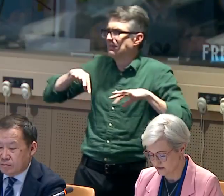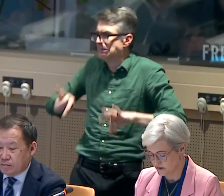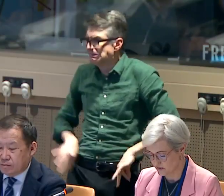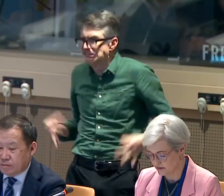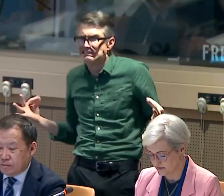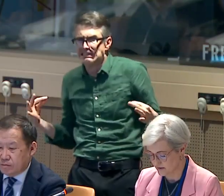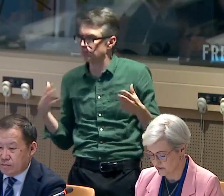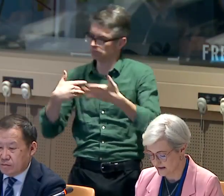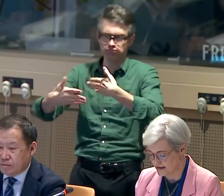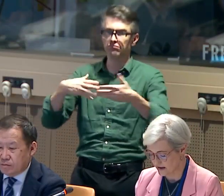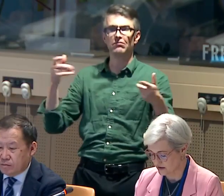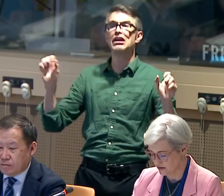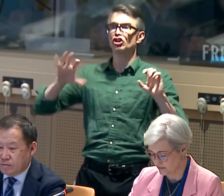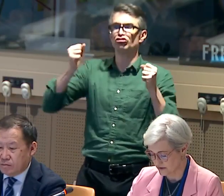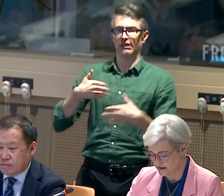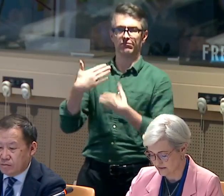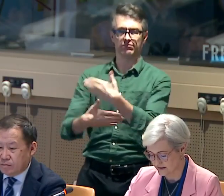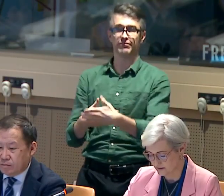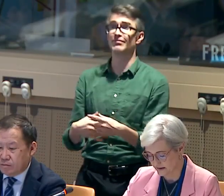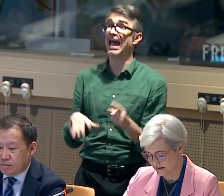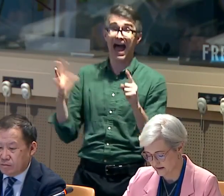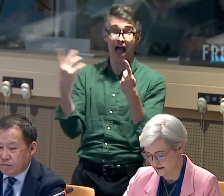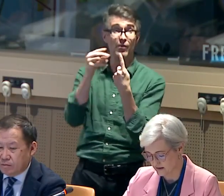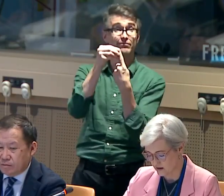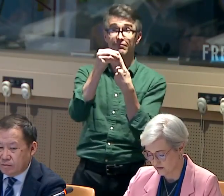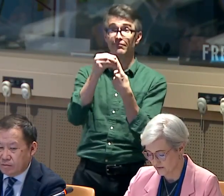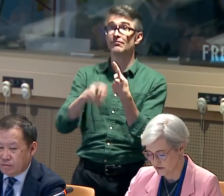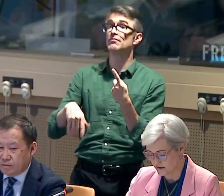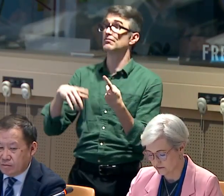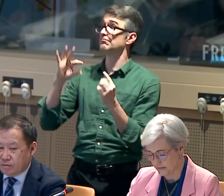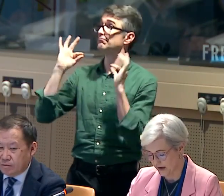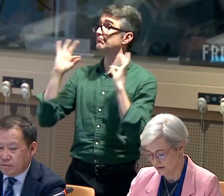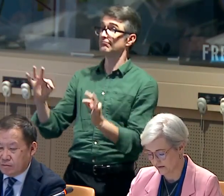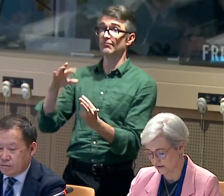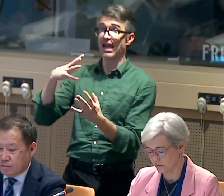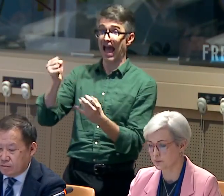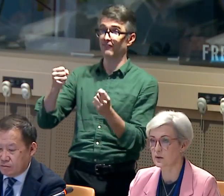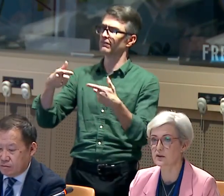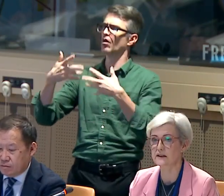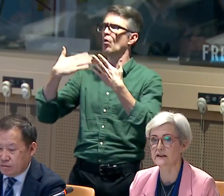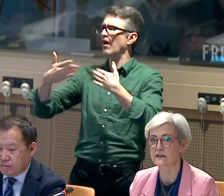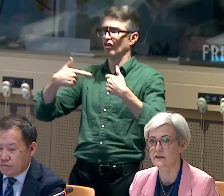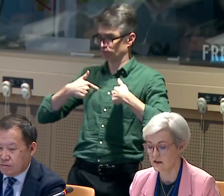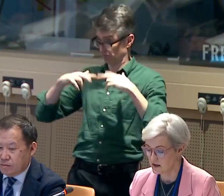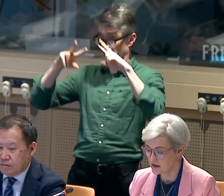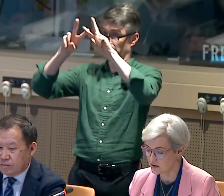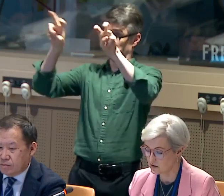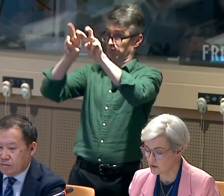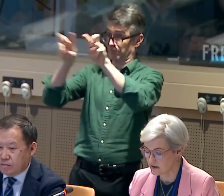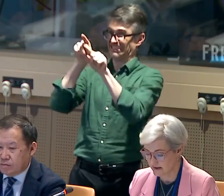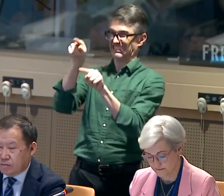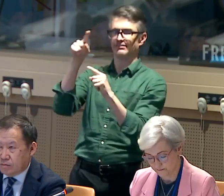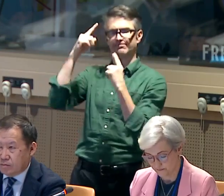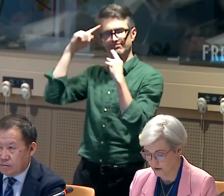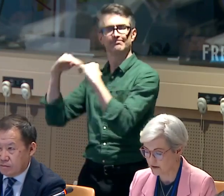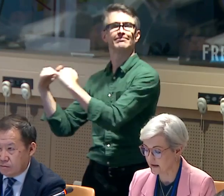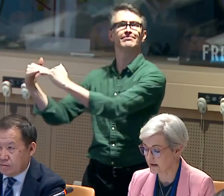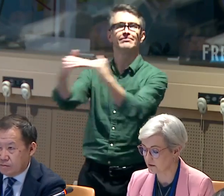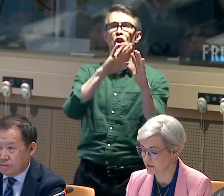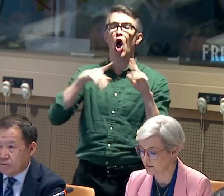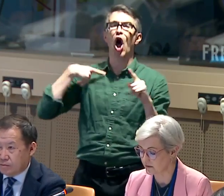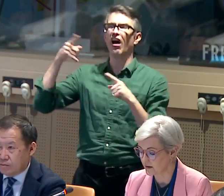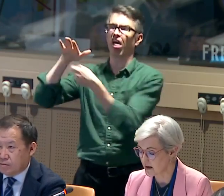Co-design assessment tools with organizations of persons with disabilities. Focus on barriers and support needs, not only